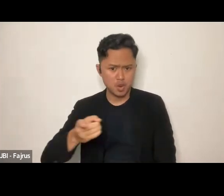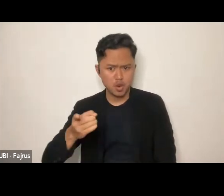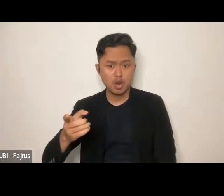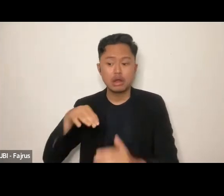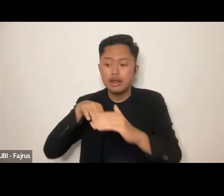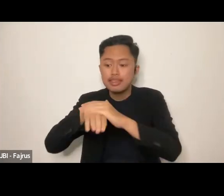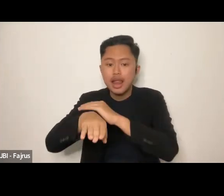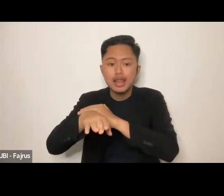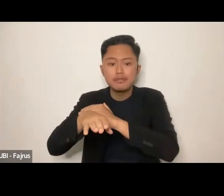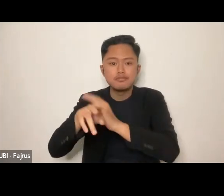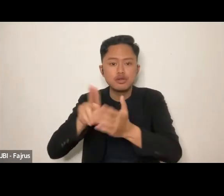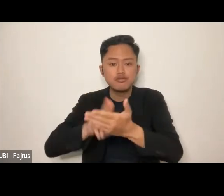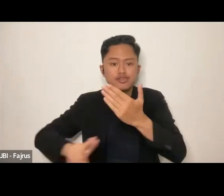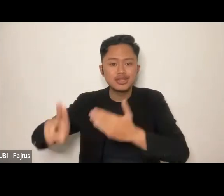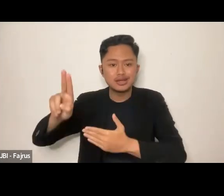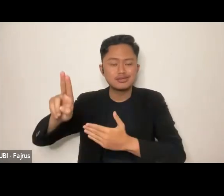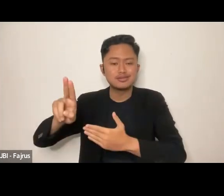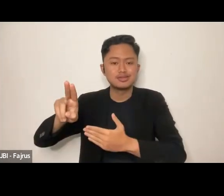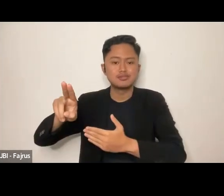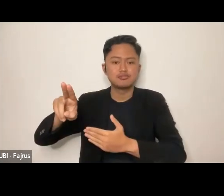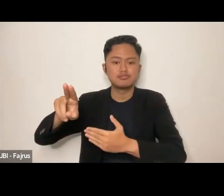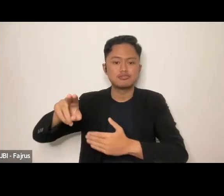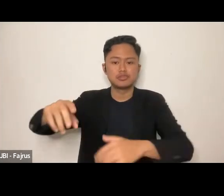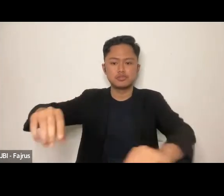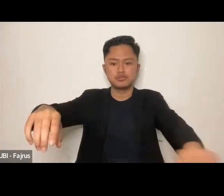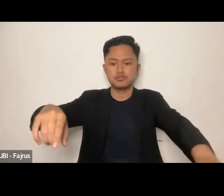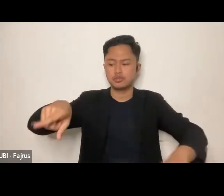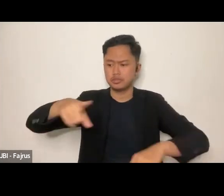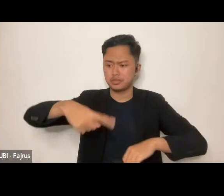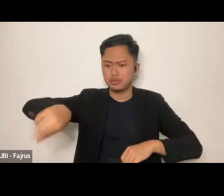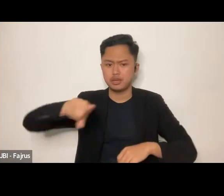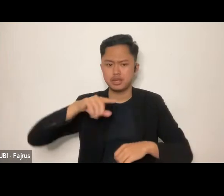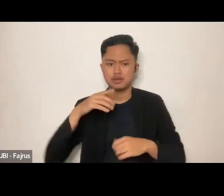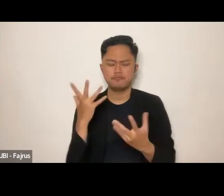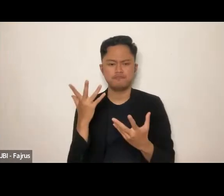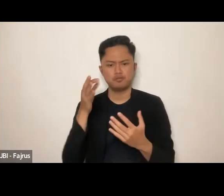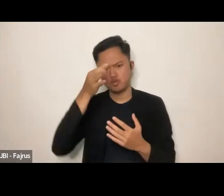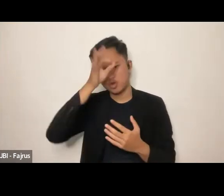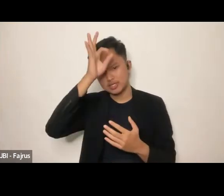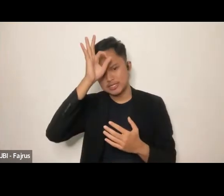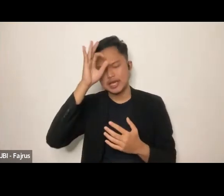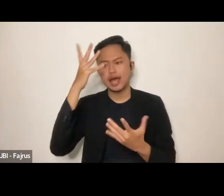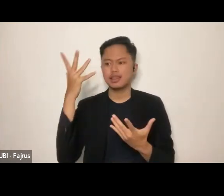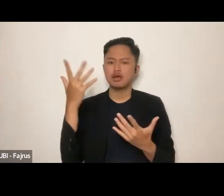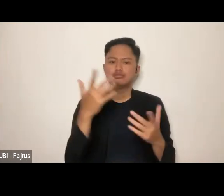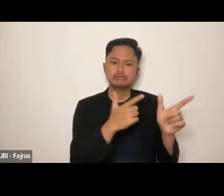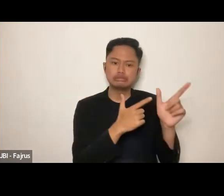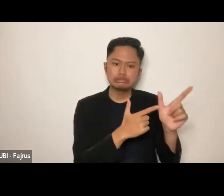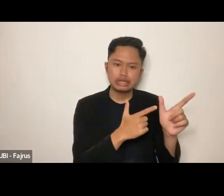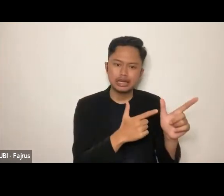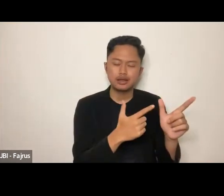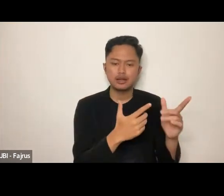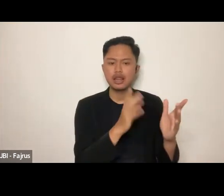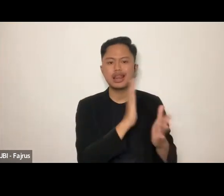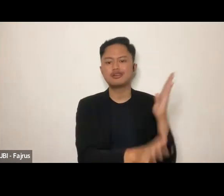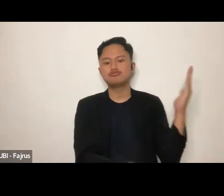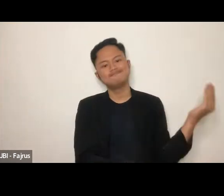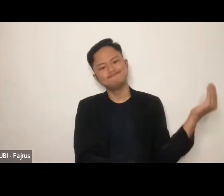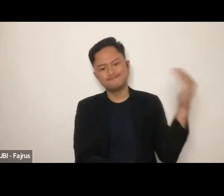campus, it is police and military officer will